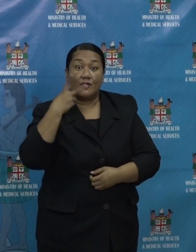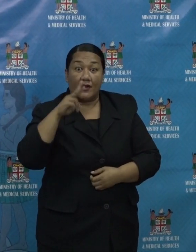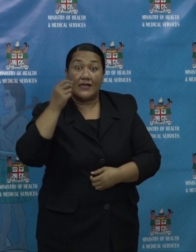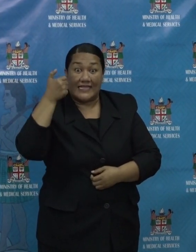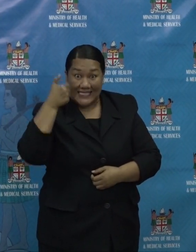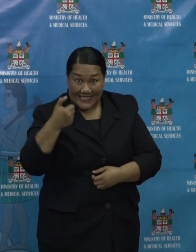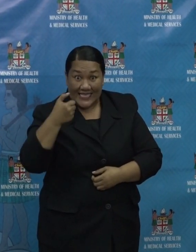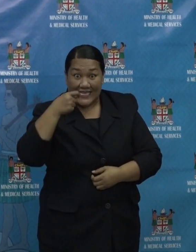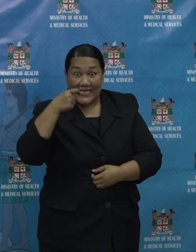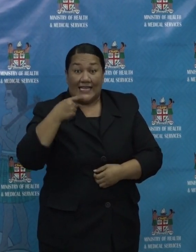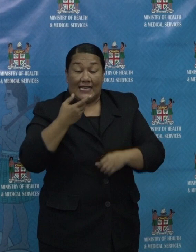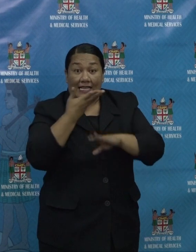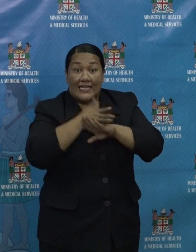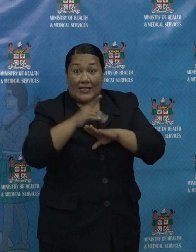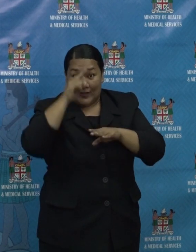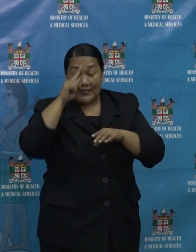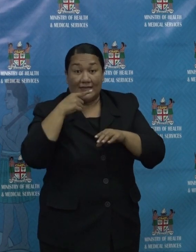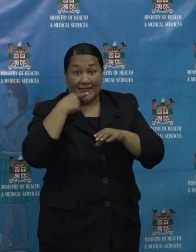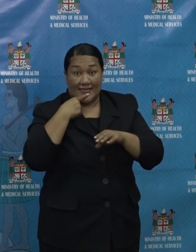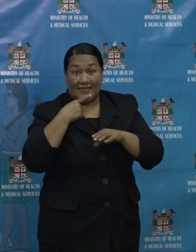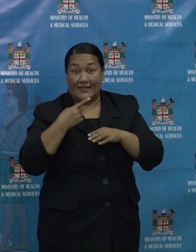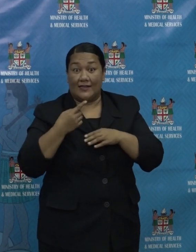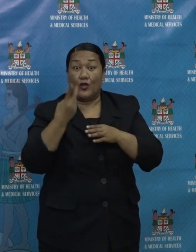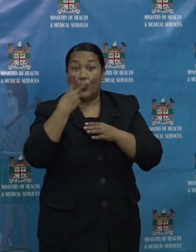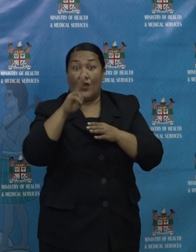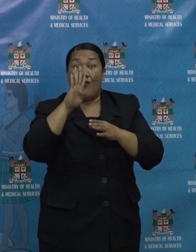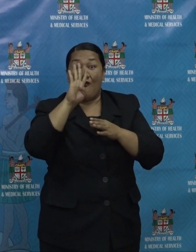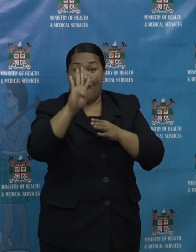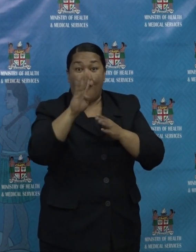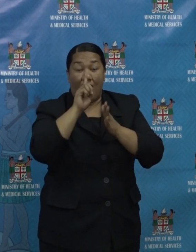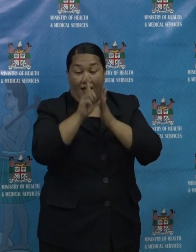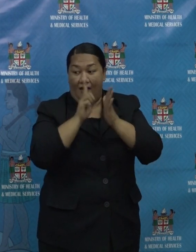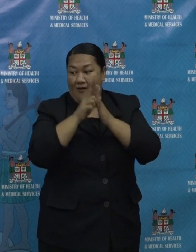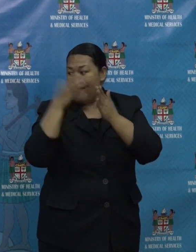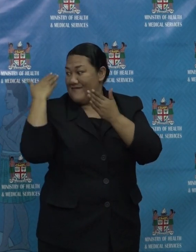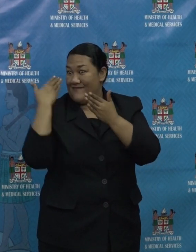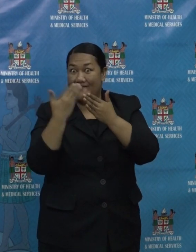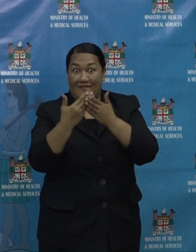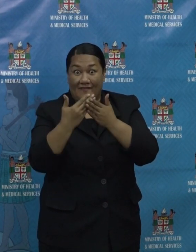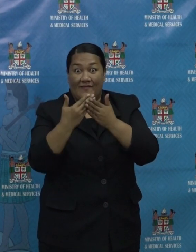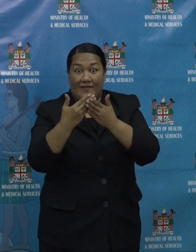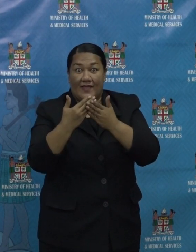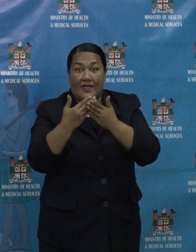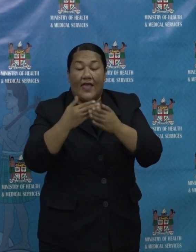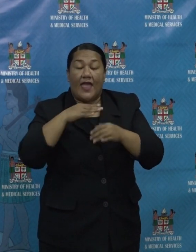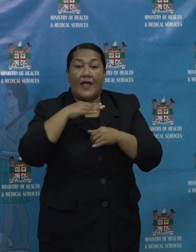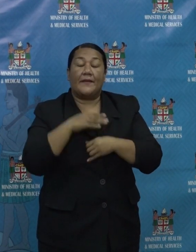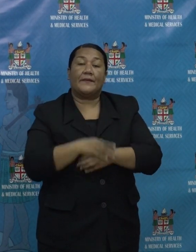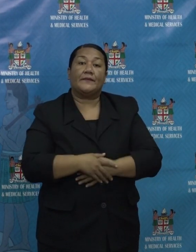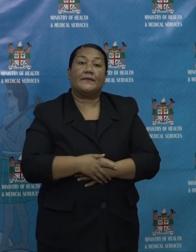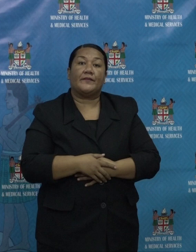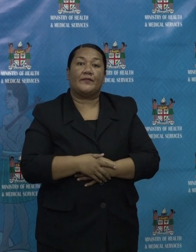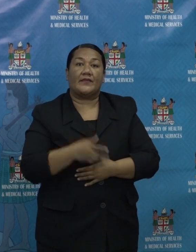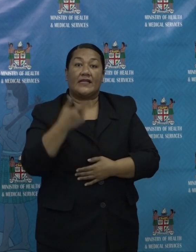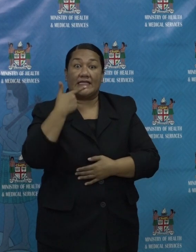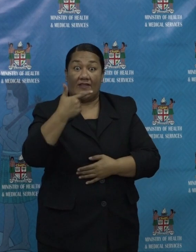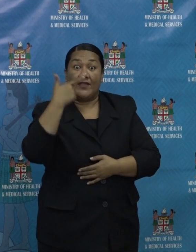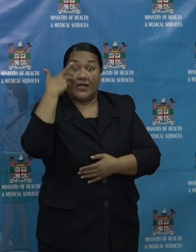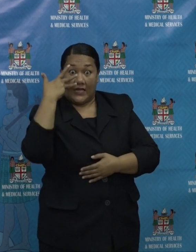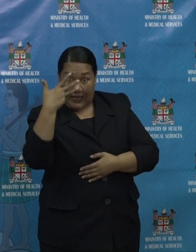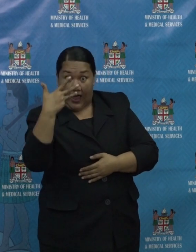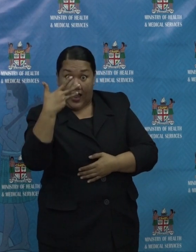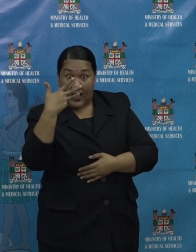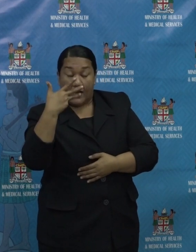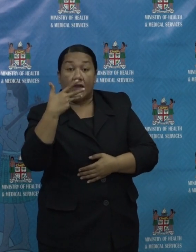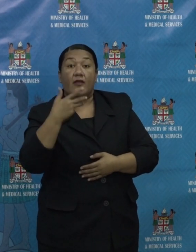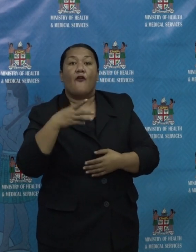new cases of COVID-19 to report for the 24-hour period that ended at 8 a.m. this morning. 79 of these cases are